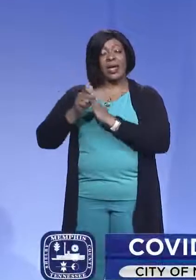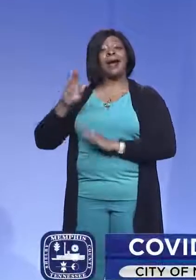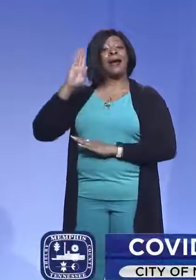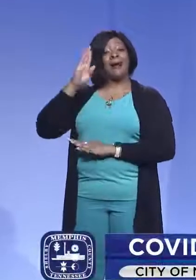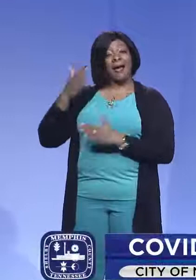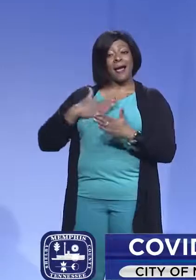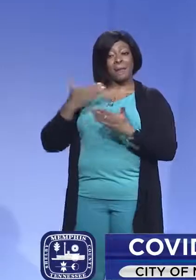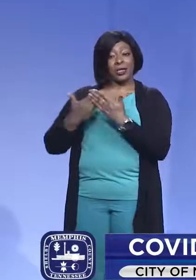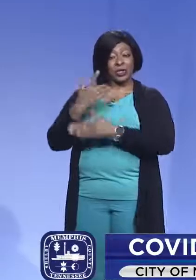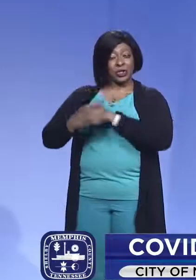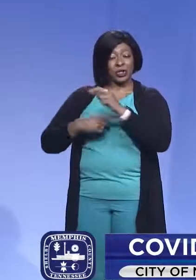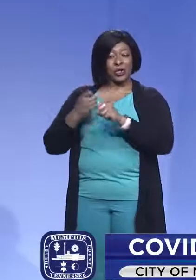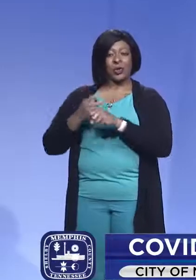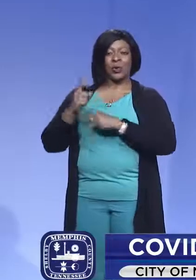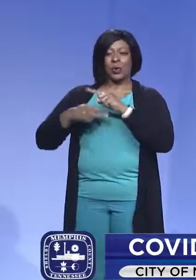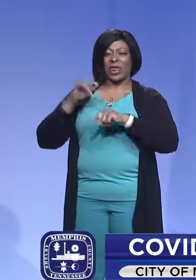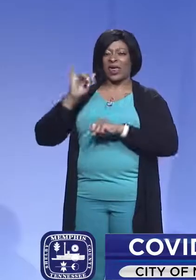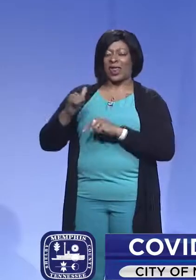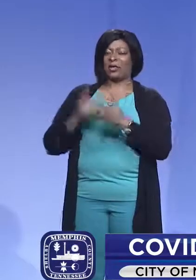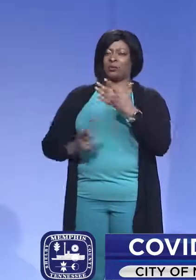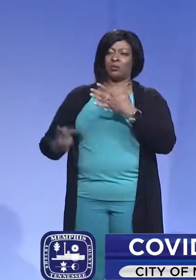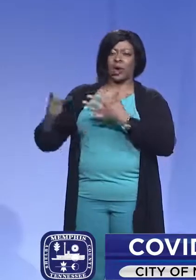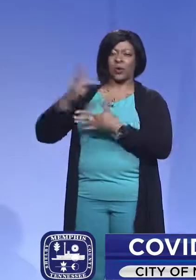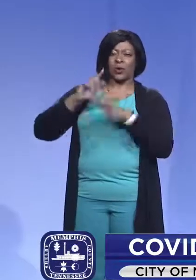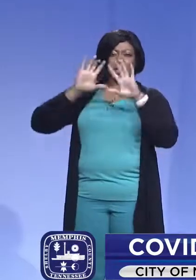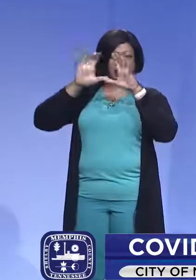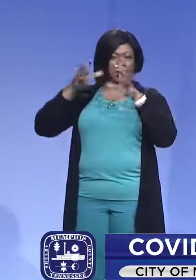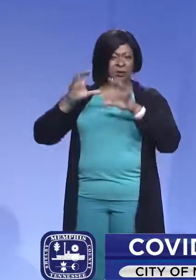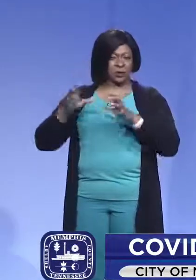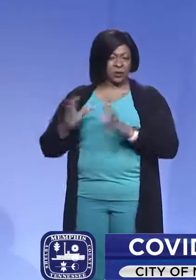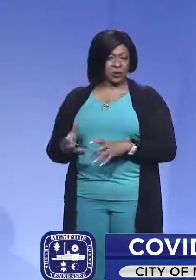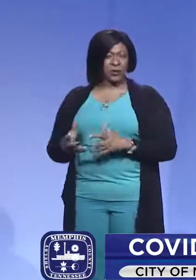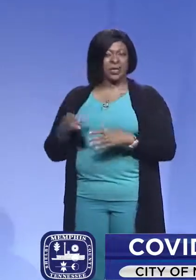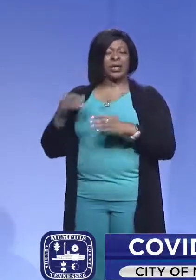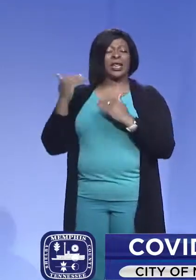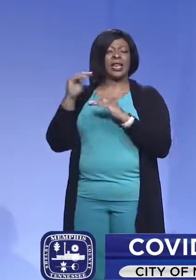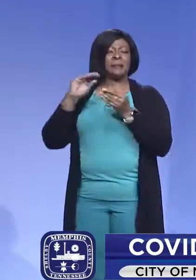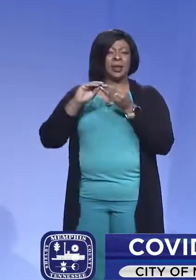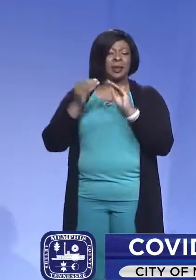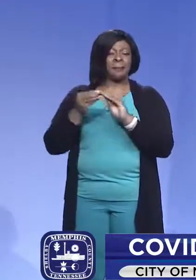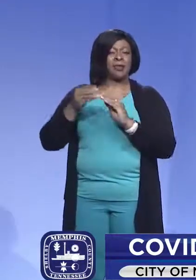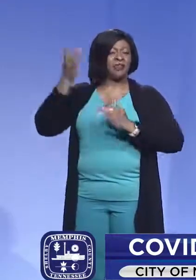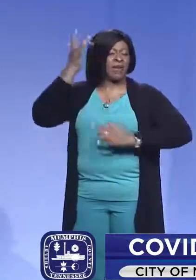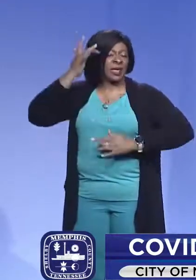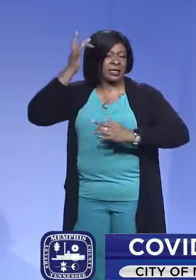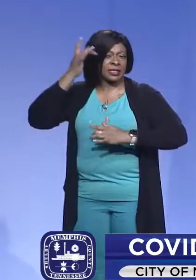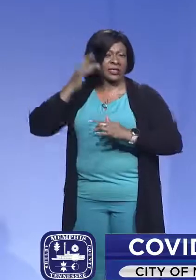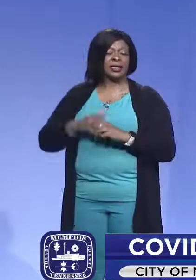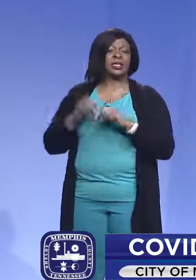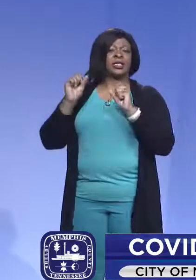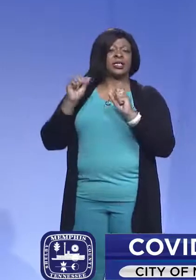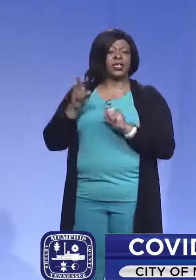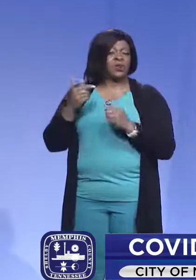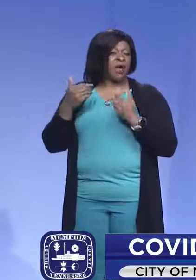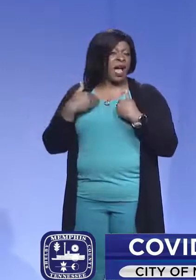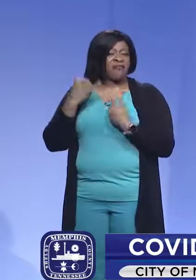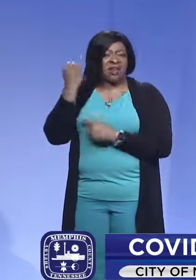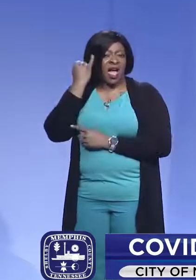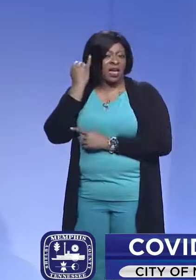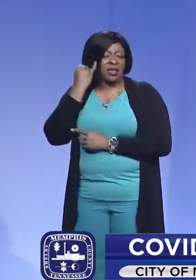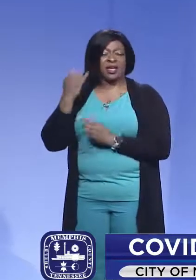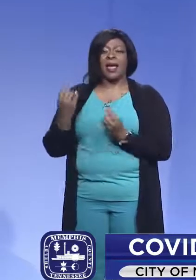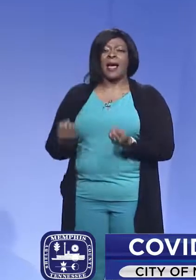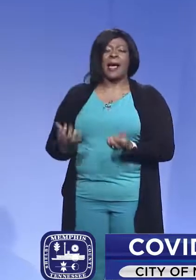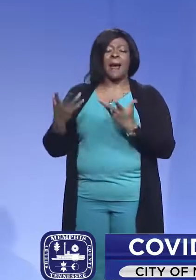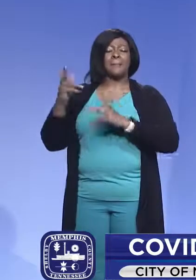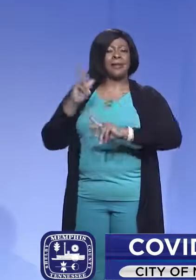Year. Regarding those priority categories and the limited numbers of vaccines, do you have an idea of how